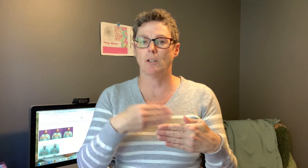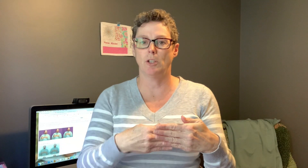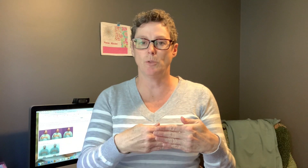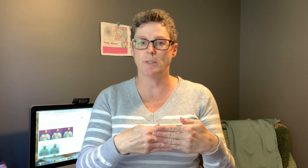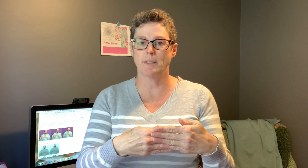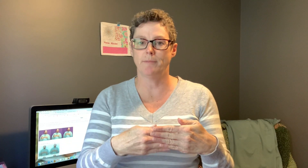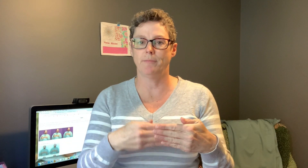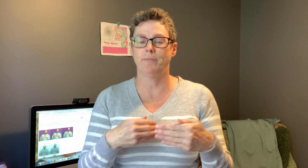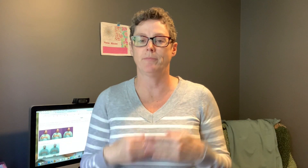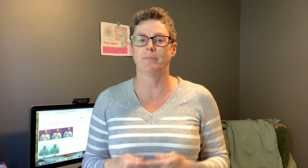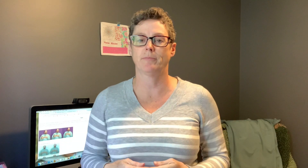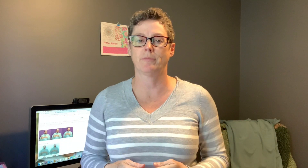Close.